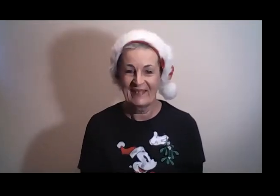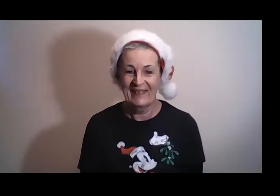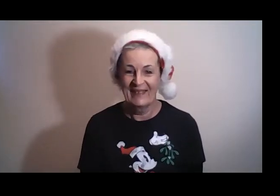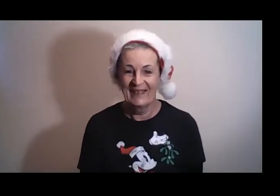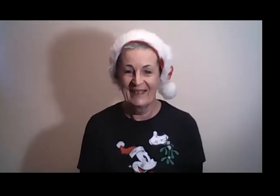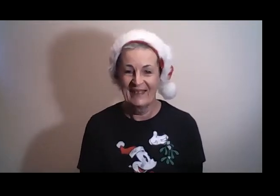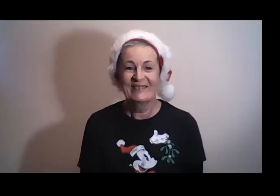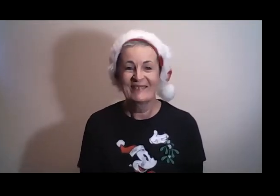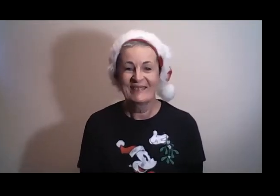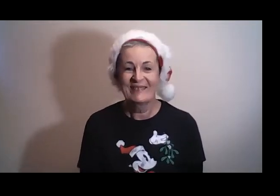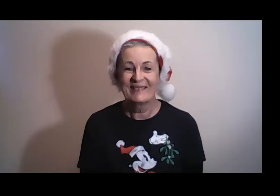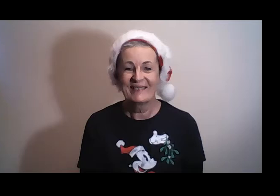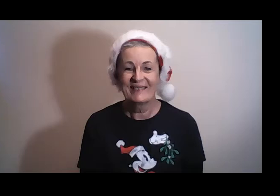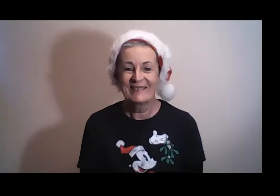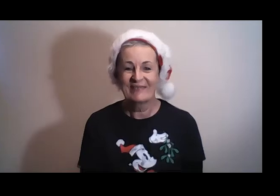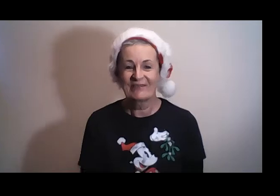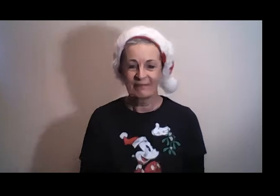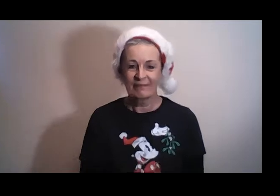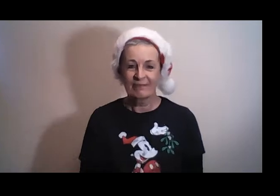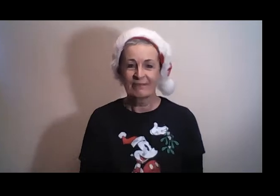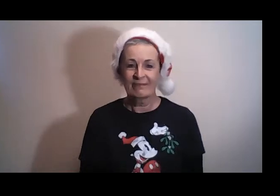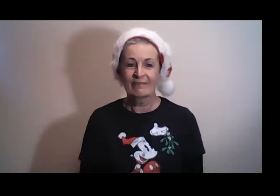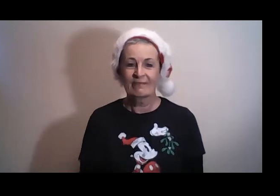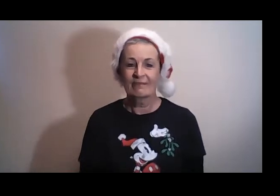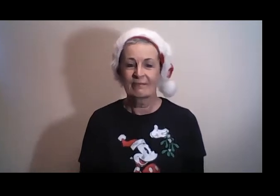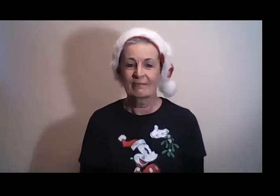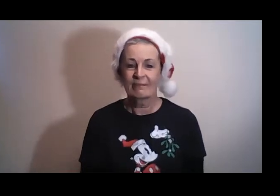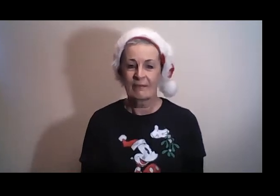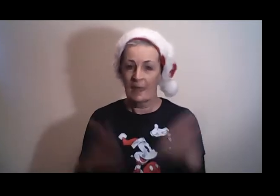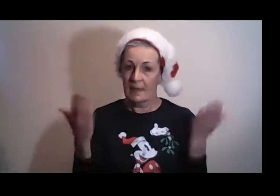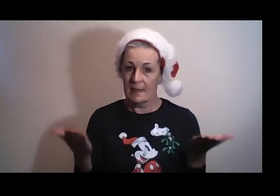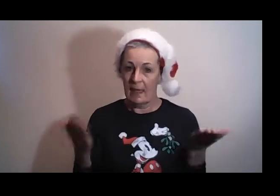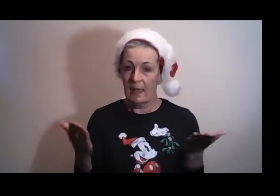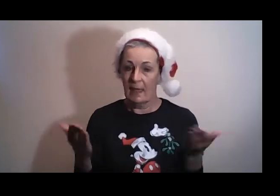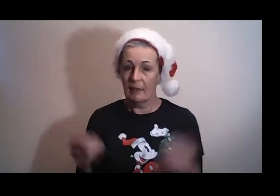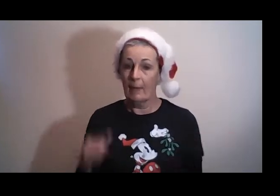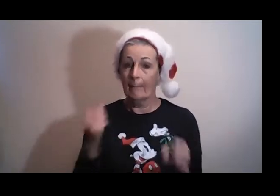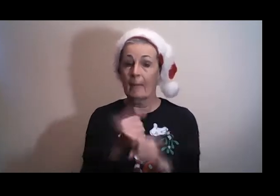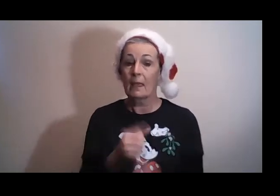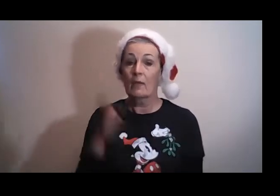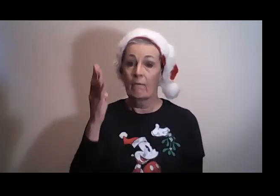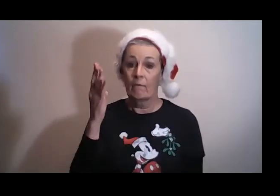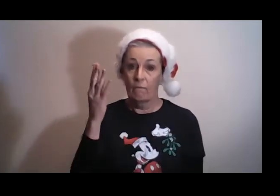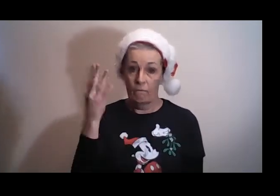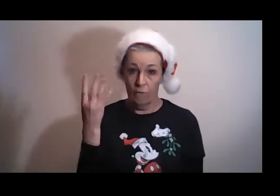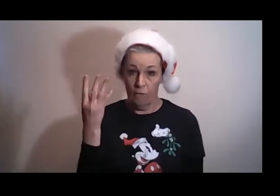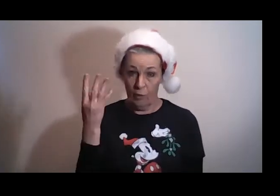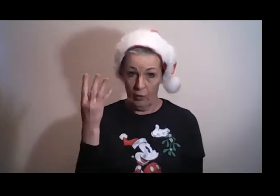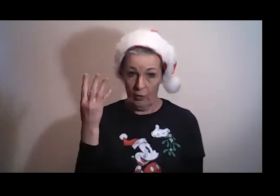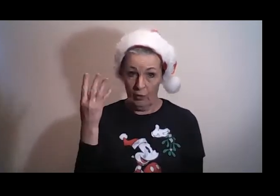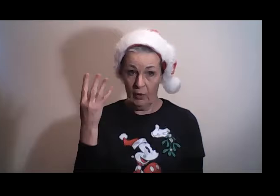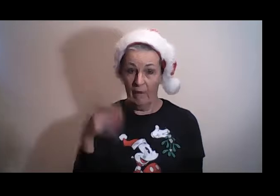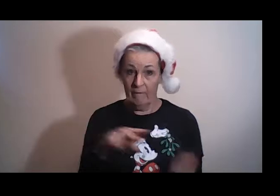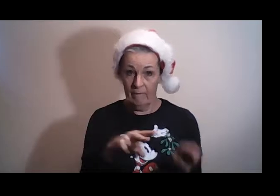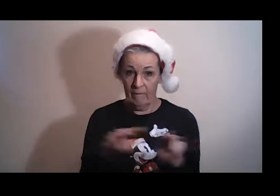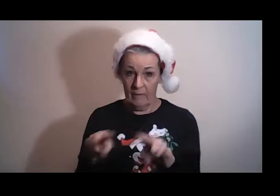So today we're going to do the fourth section, and we have, after